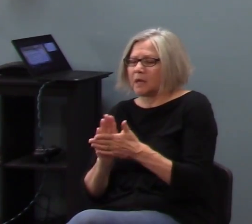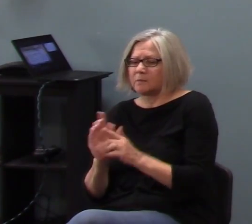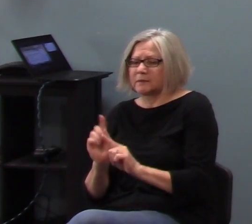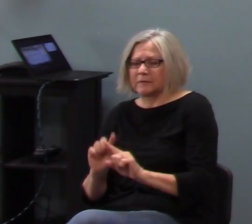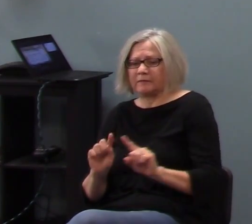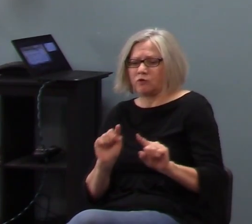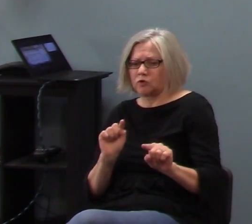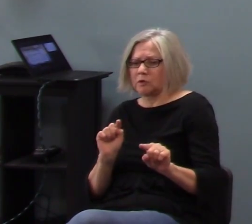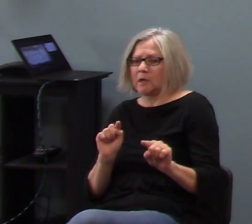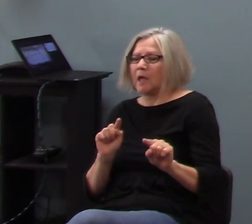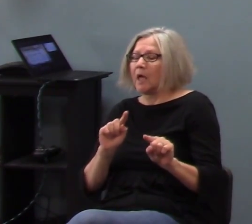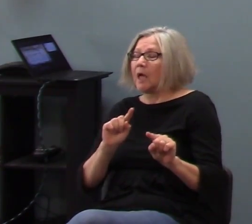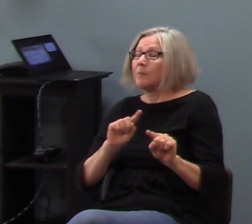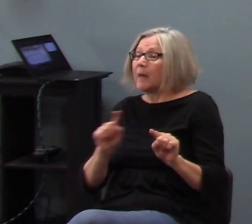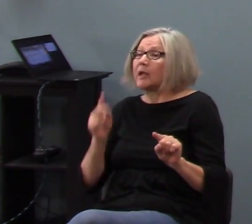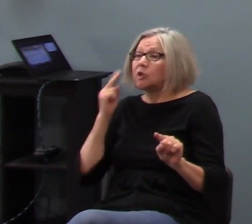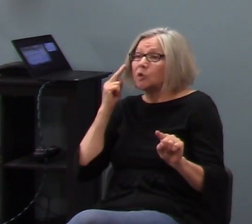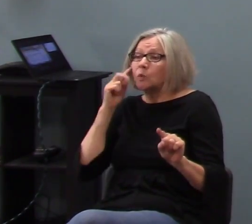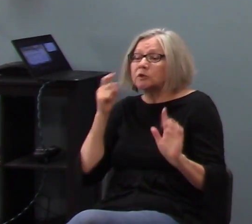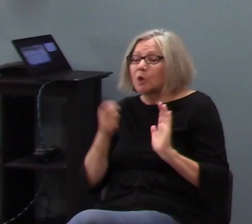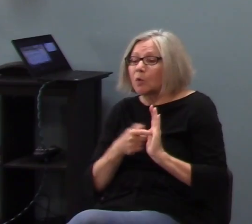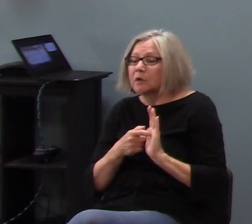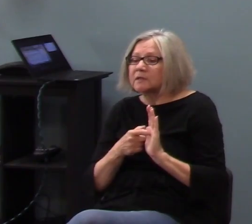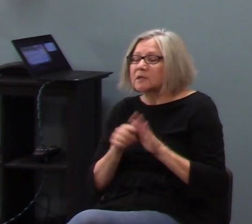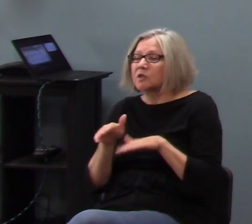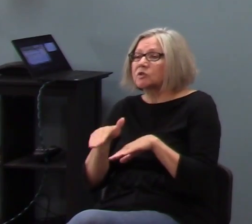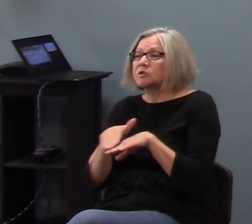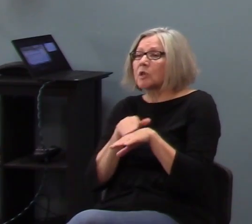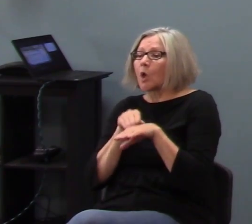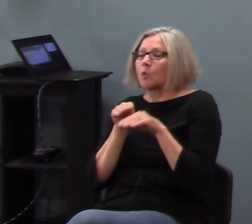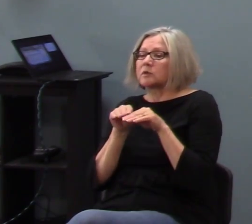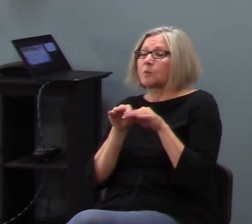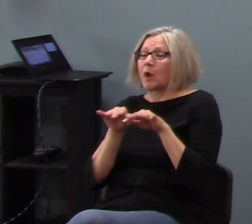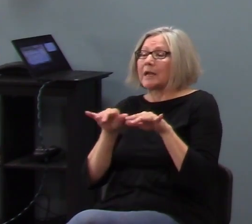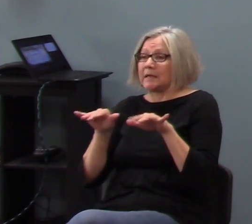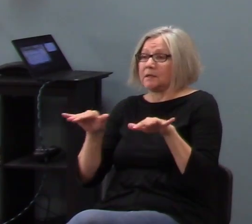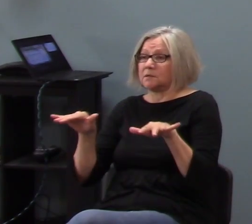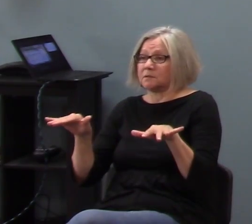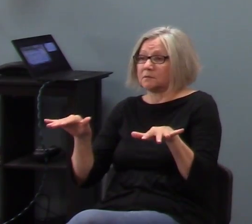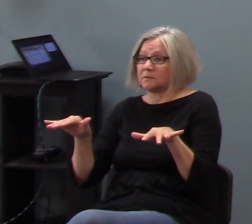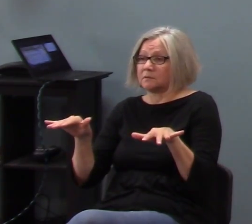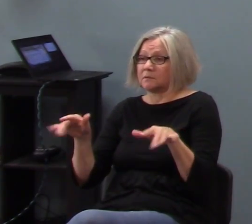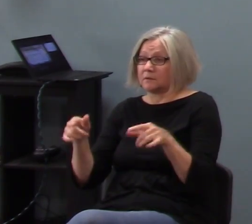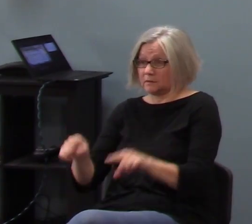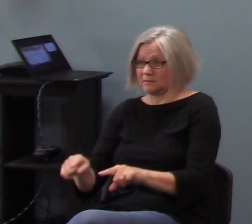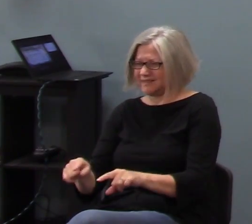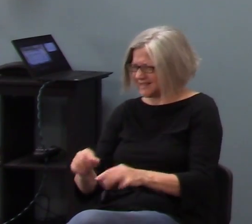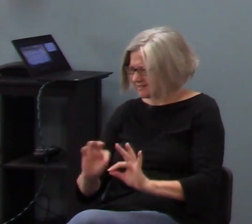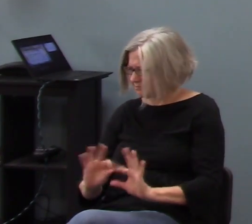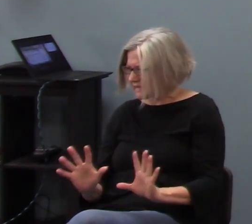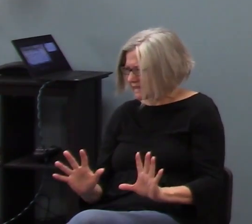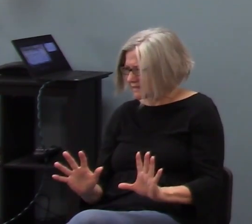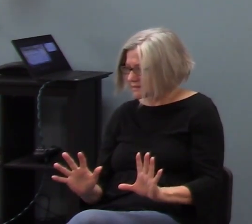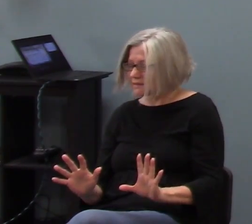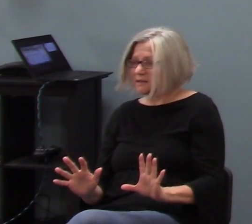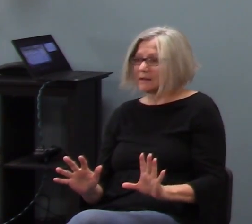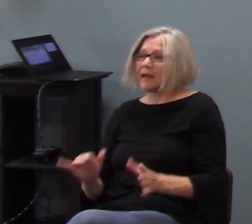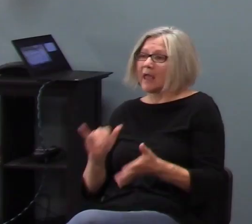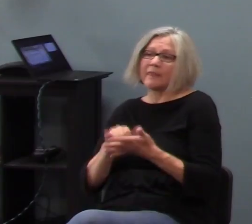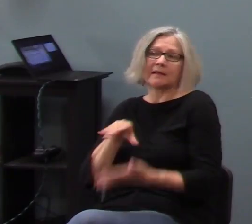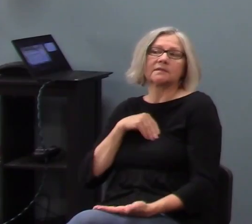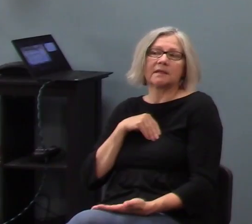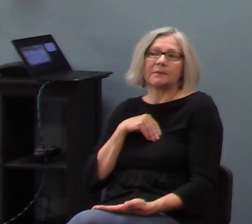but you're going to see slow spreading of species. Okay. Does that make sense? Yeah. Which is